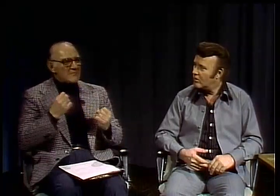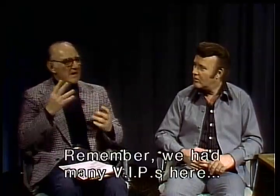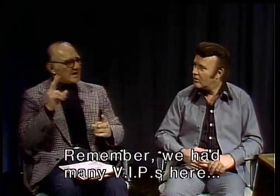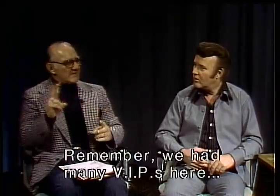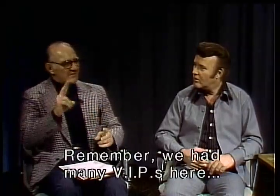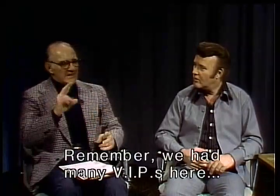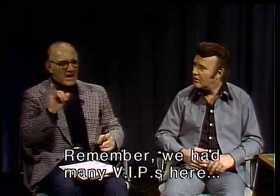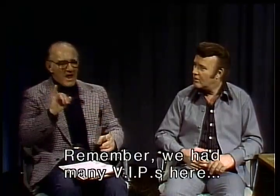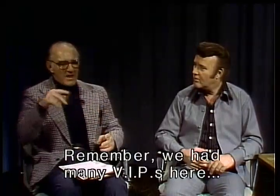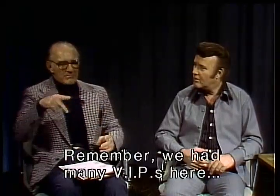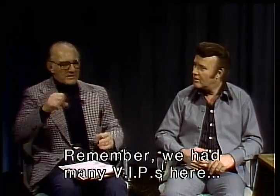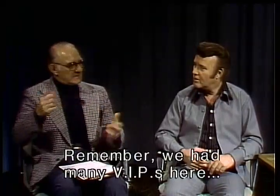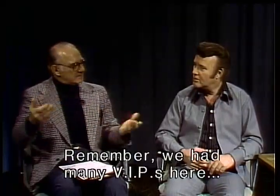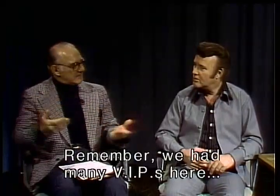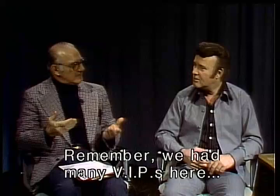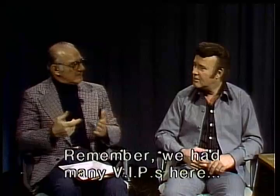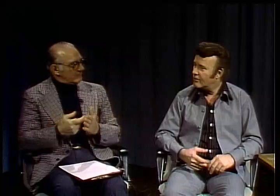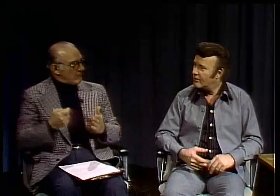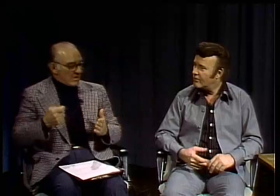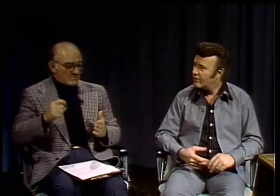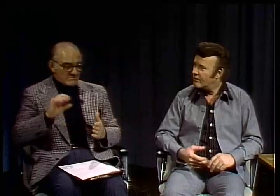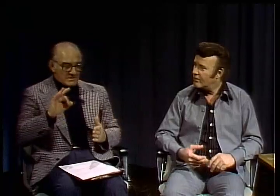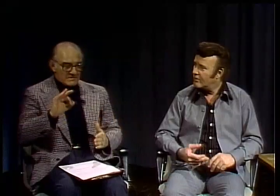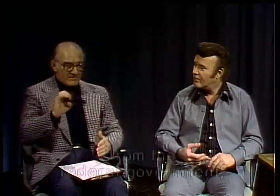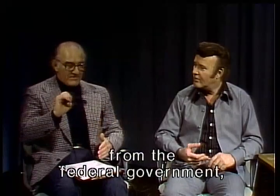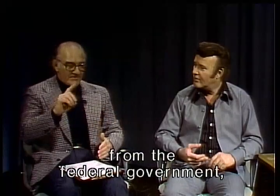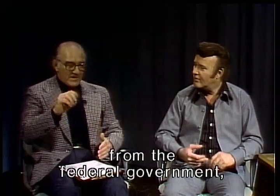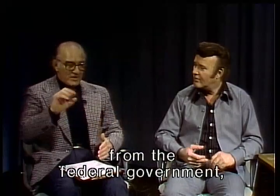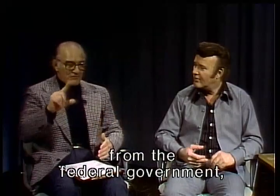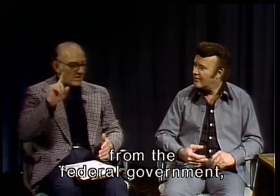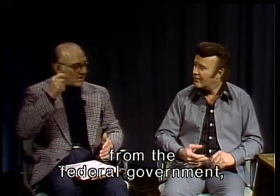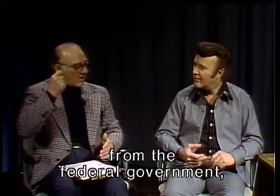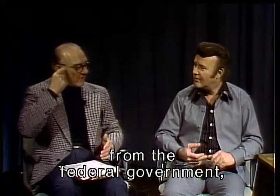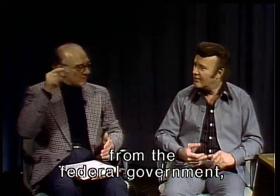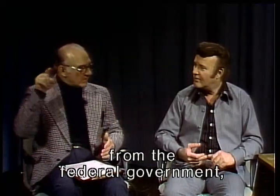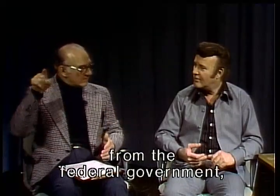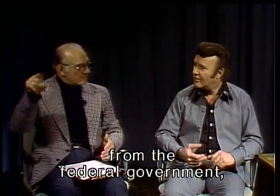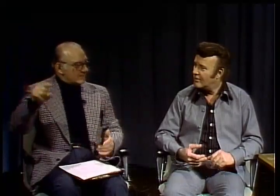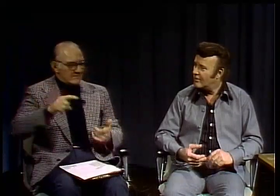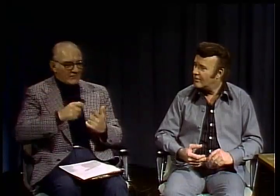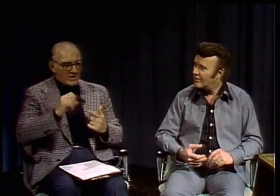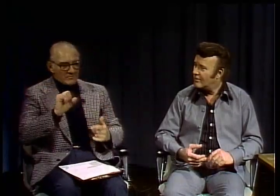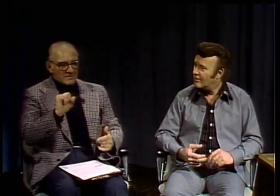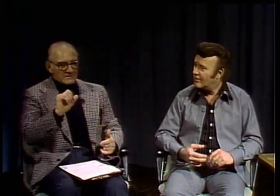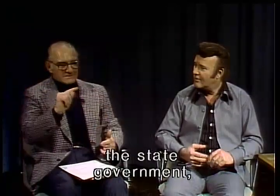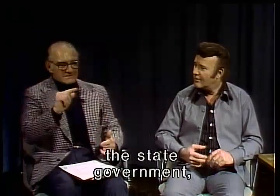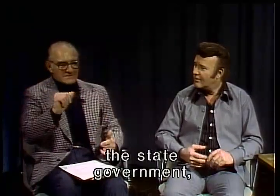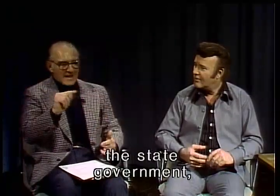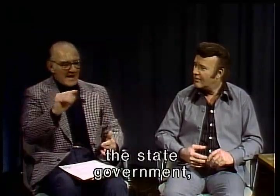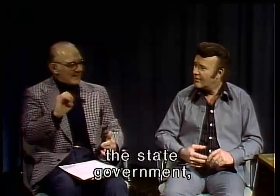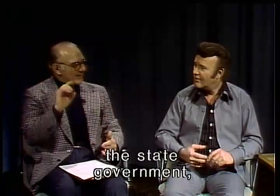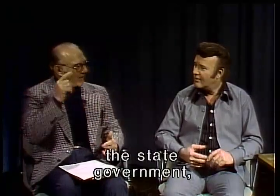many VIPs there from the federal government, the state